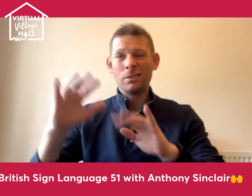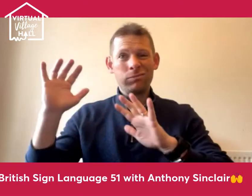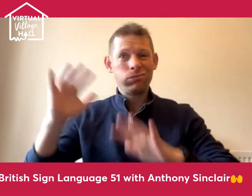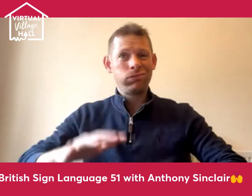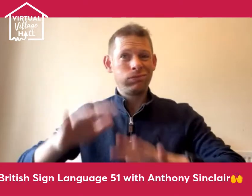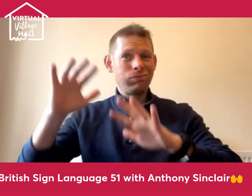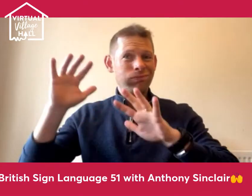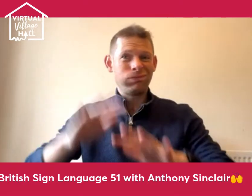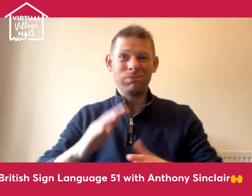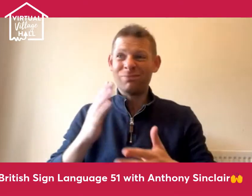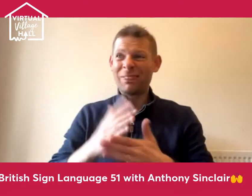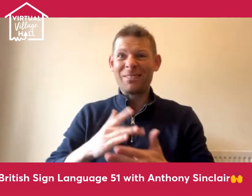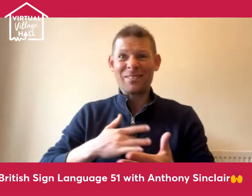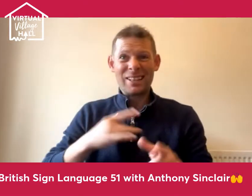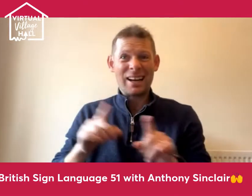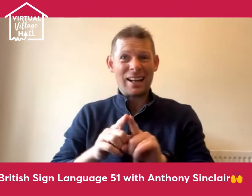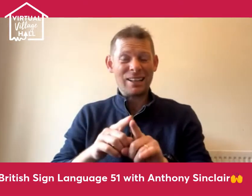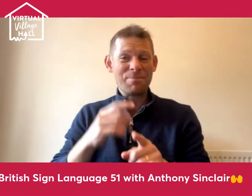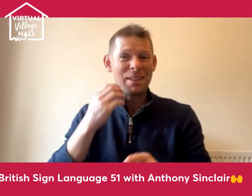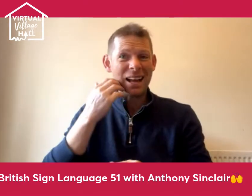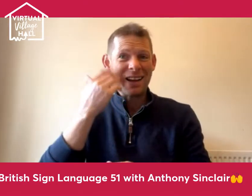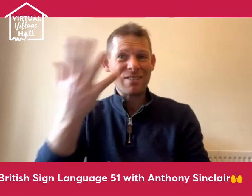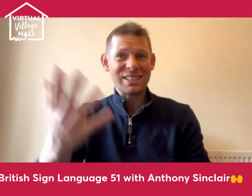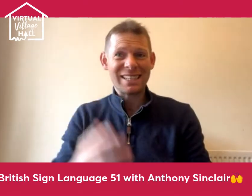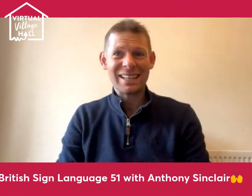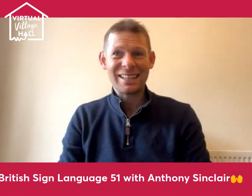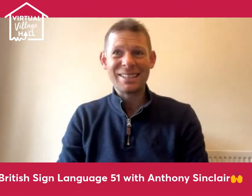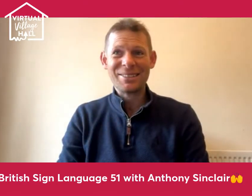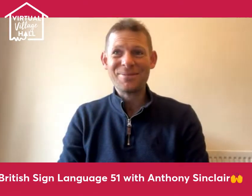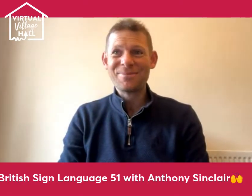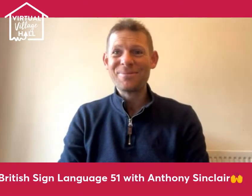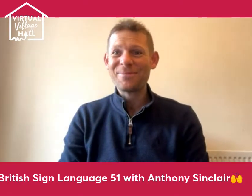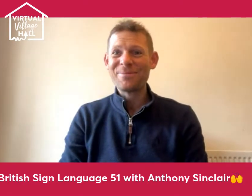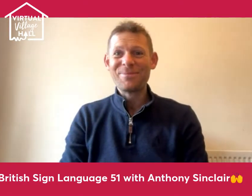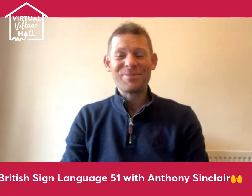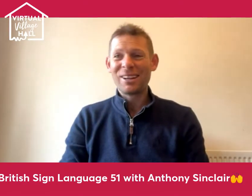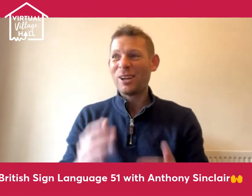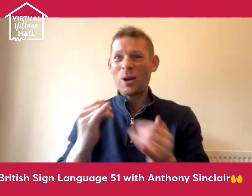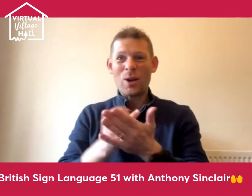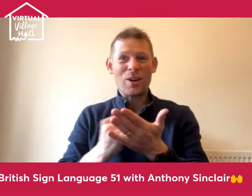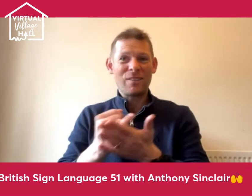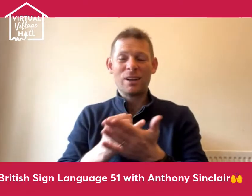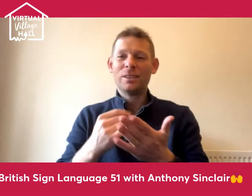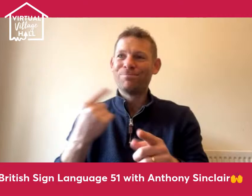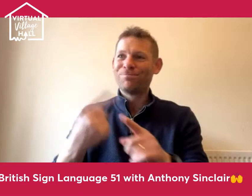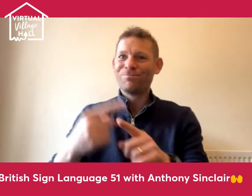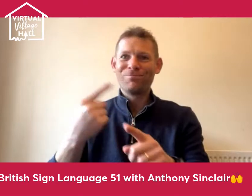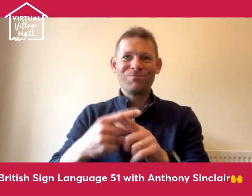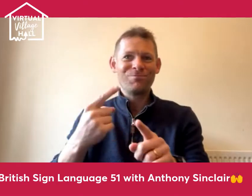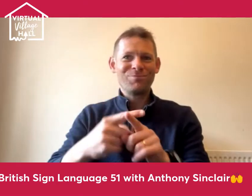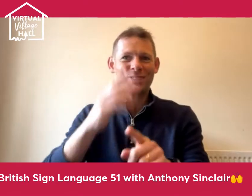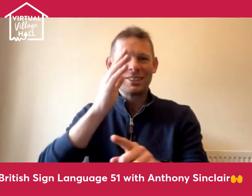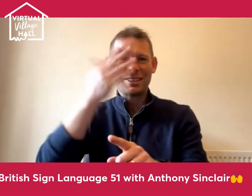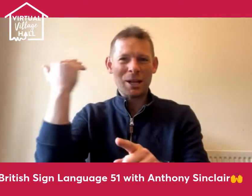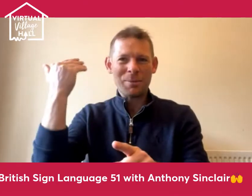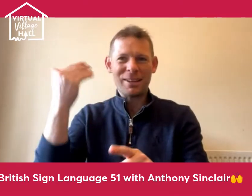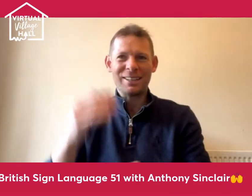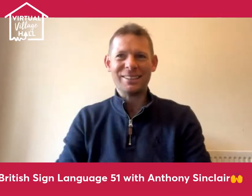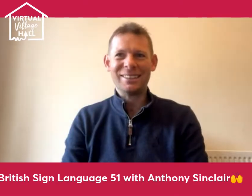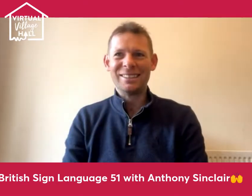just made us just feel, the weather in Belfast has just been raining constantly. It's just been pretty awful.